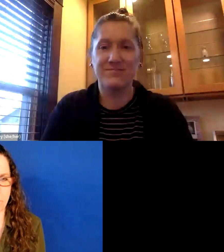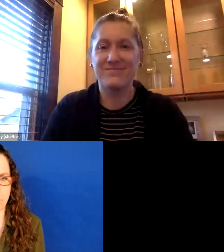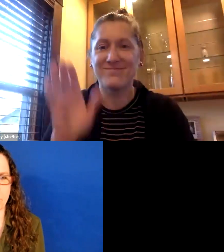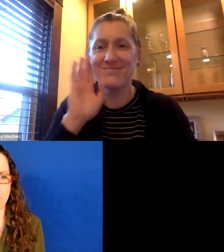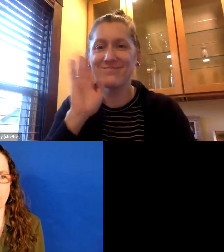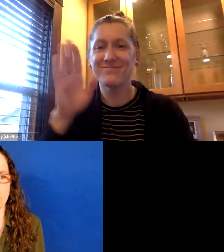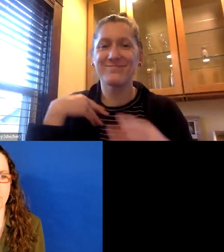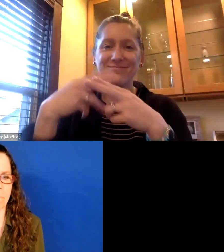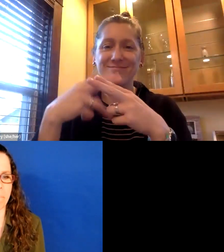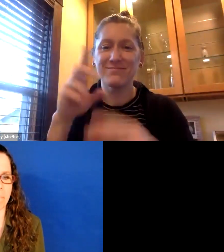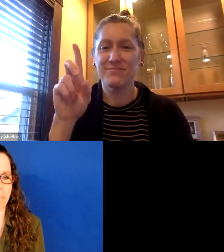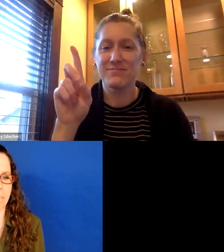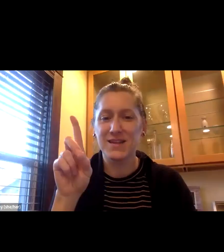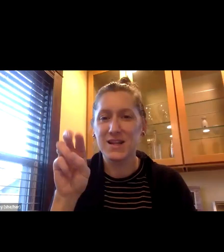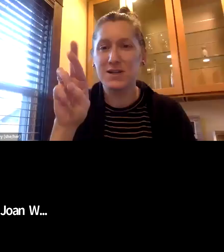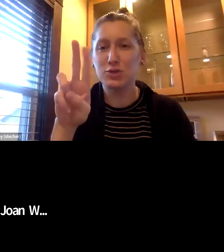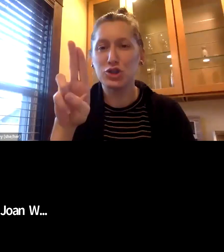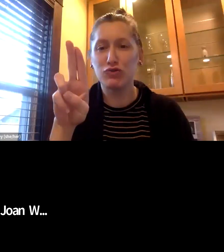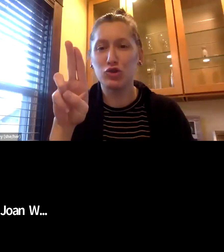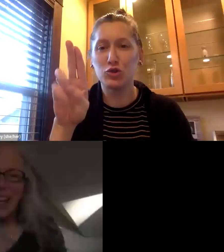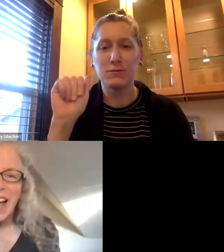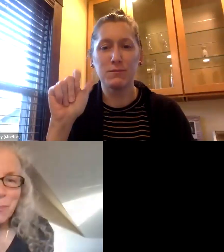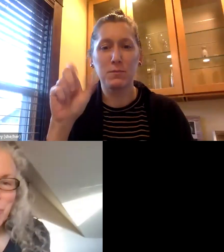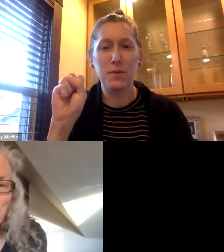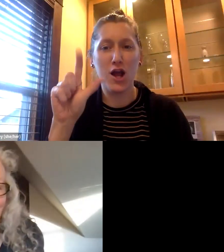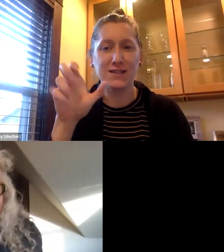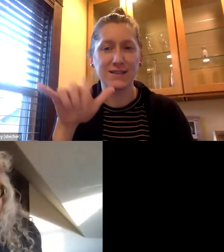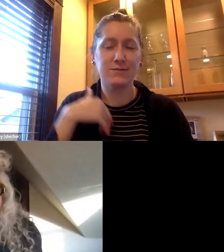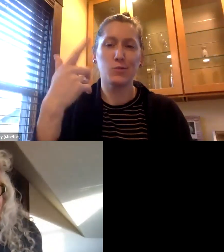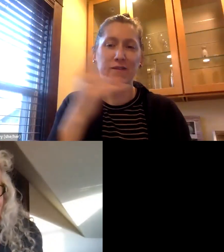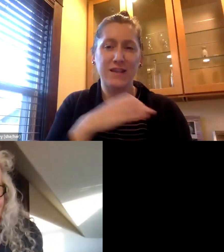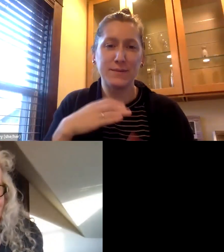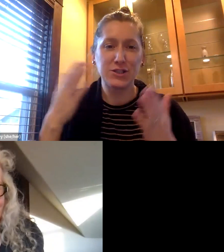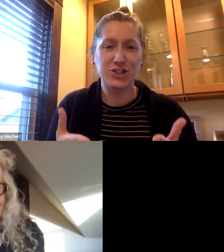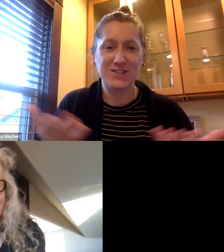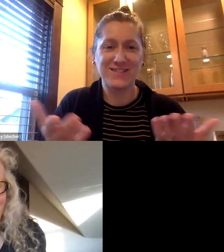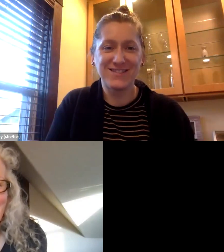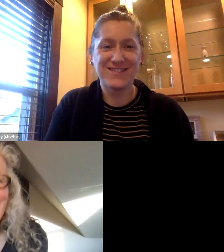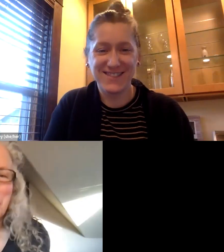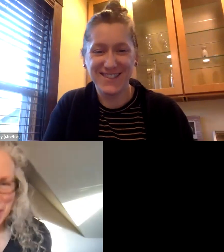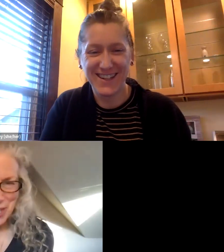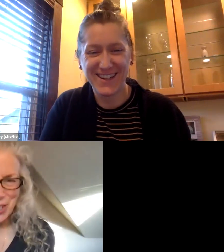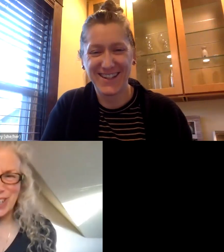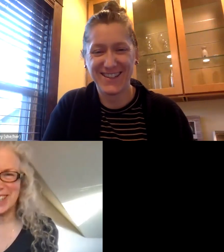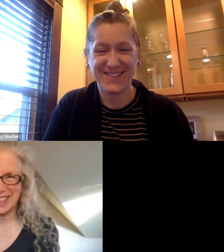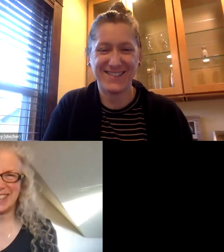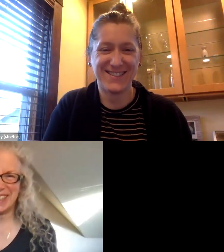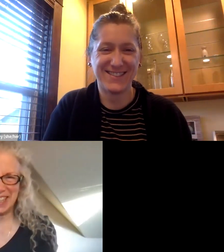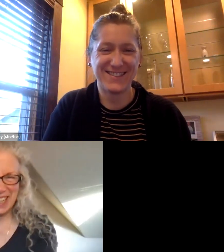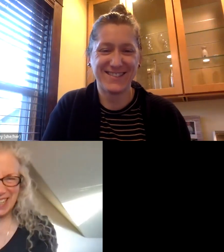Okay. And our interpreters sorry. tonight? I'm Drew Oh, Baldwin, and I'm a